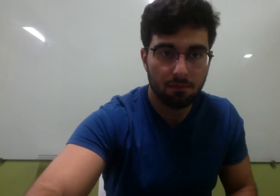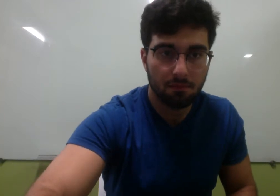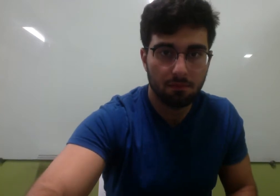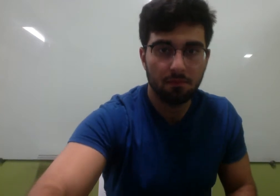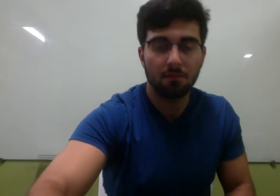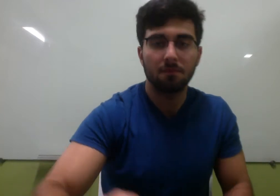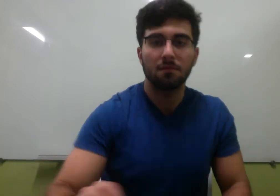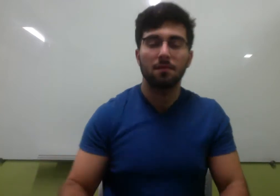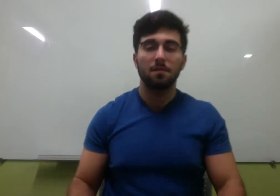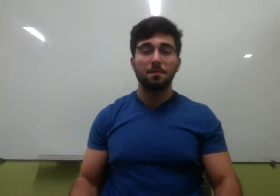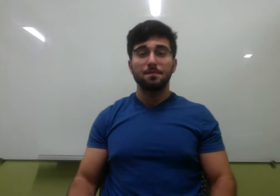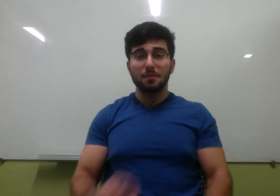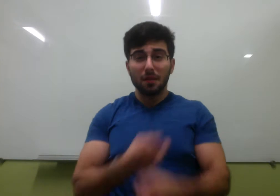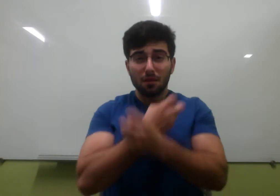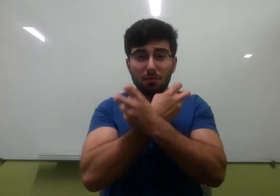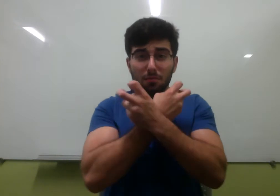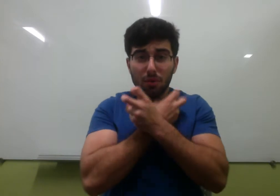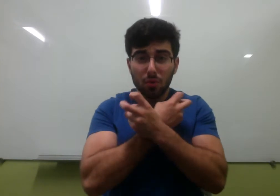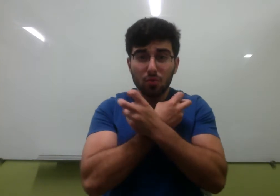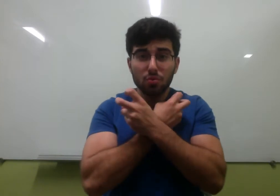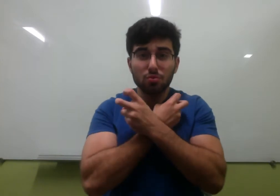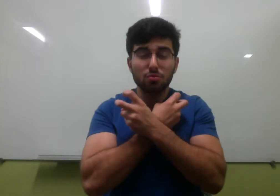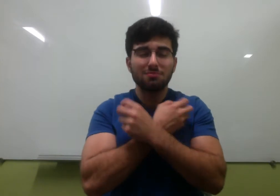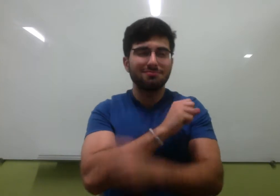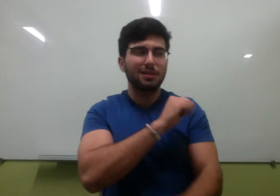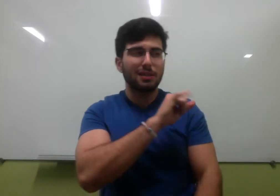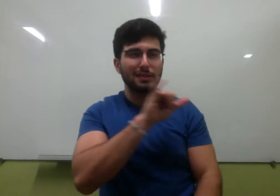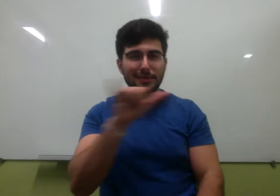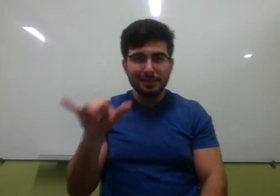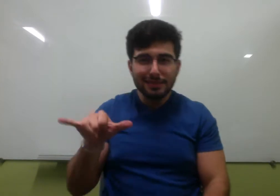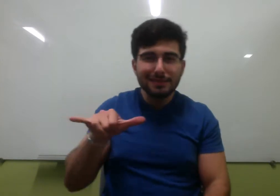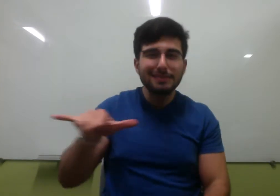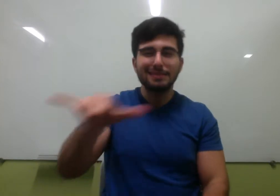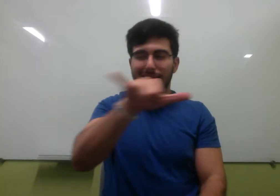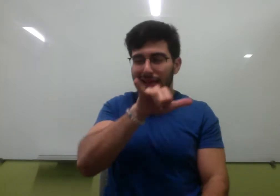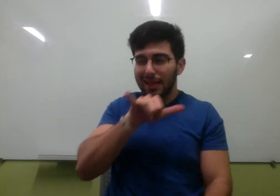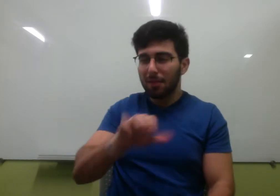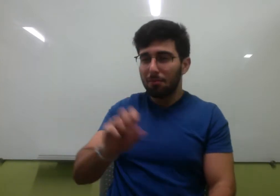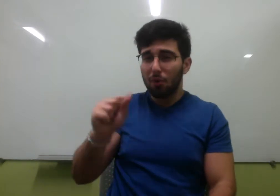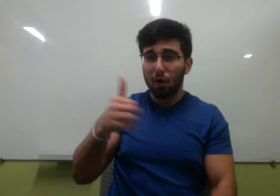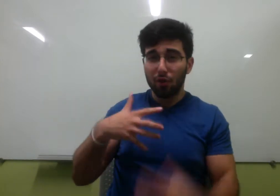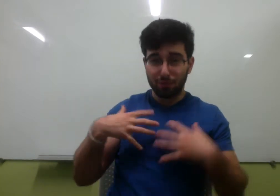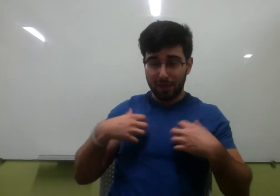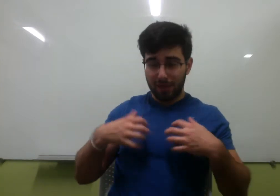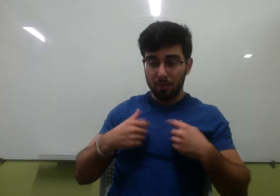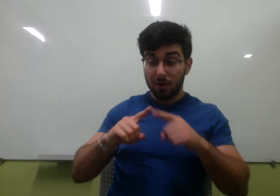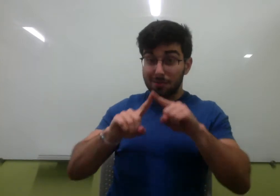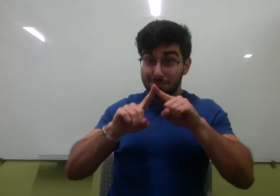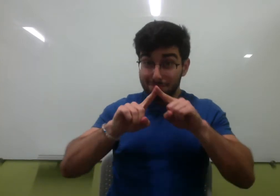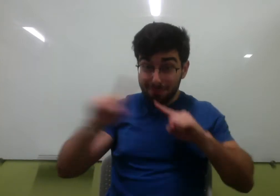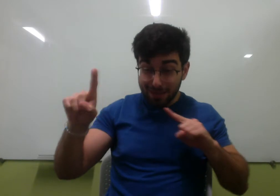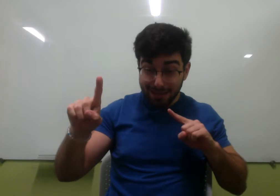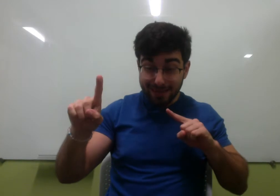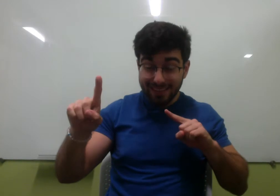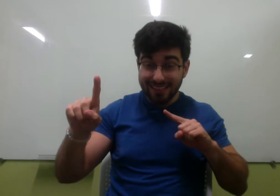big cervical vertebrae, right? So each vertebra of a giraffe's neck is about 11 inches in length. That's crazy. And